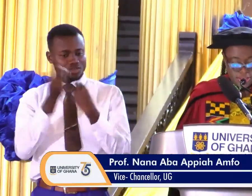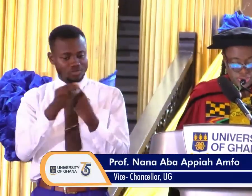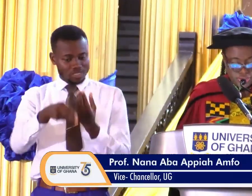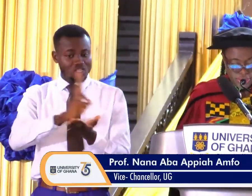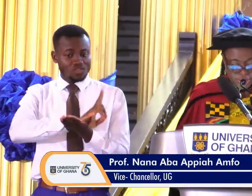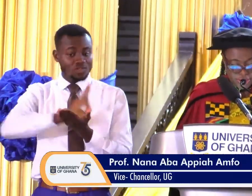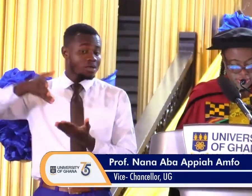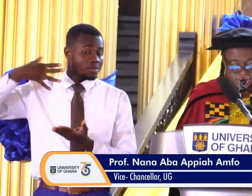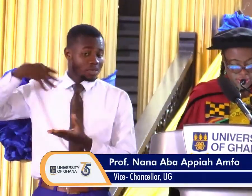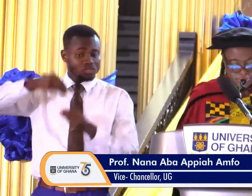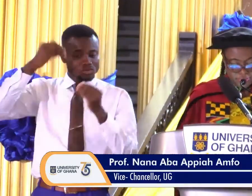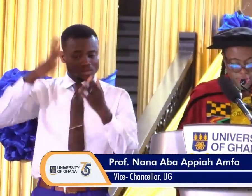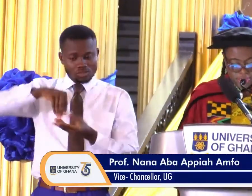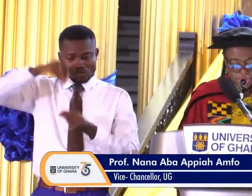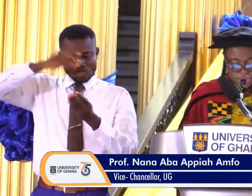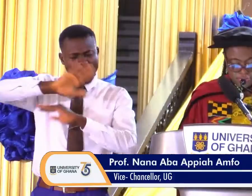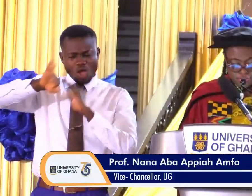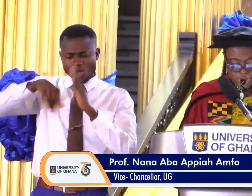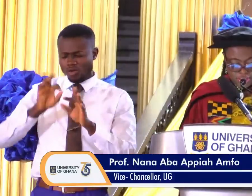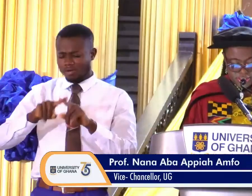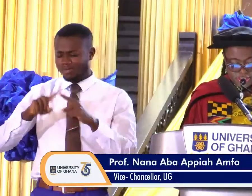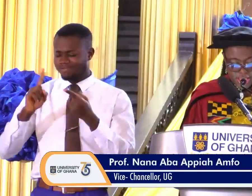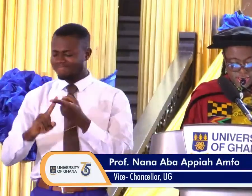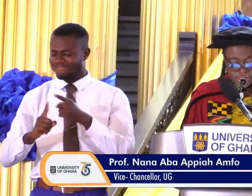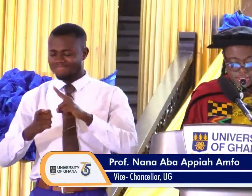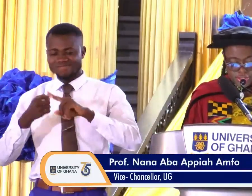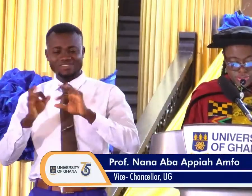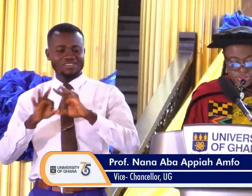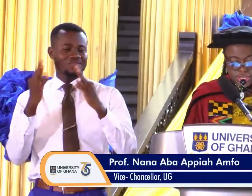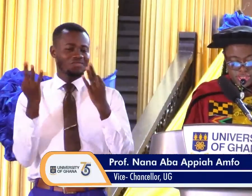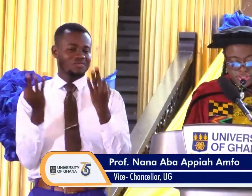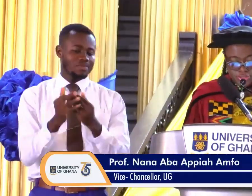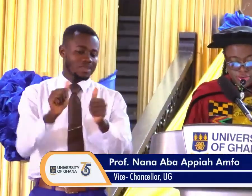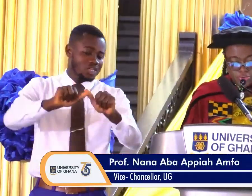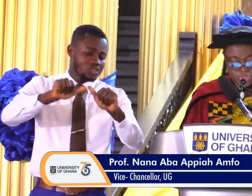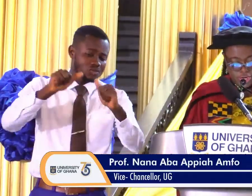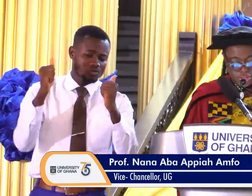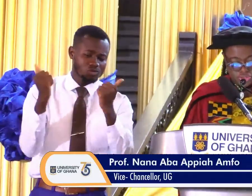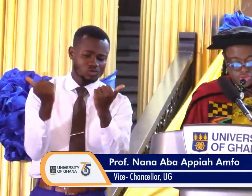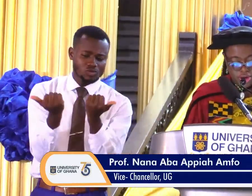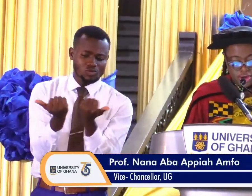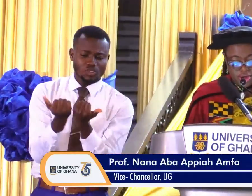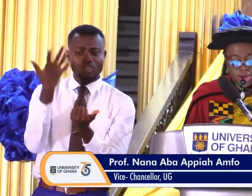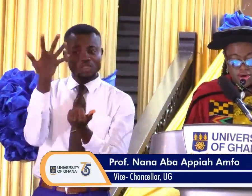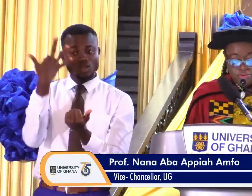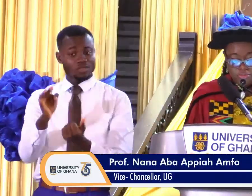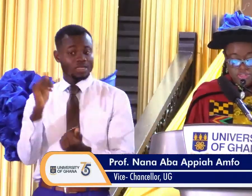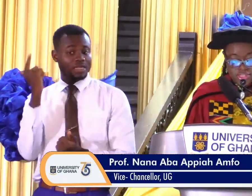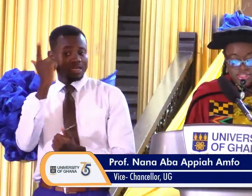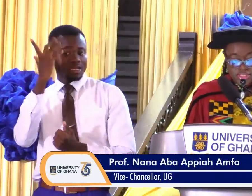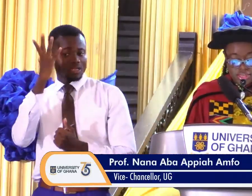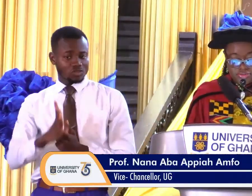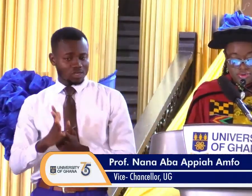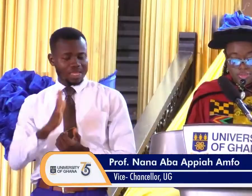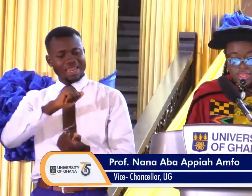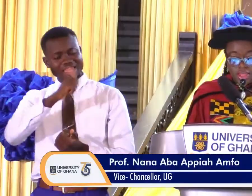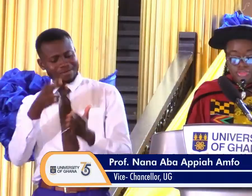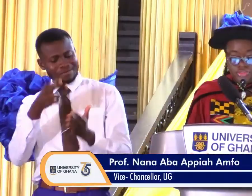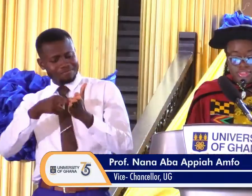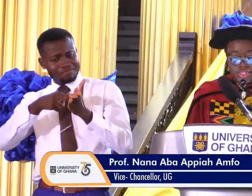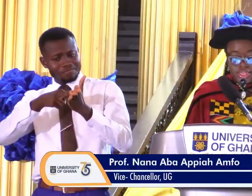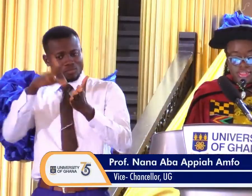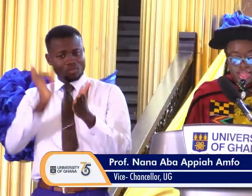and students, family, friends, and associates of the lecturer, representatives from the